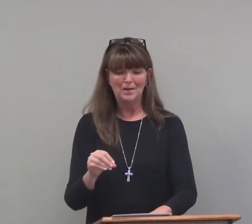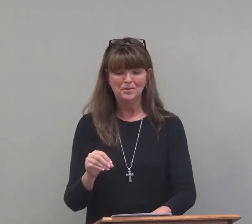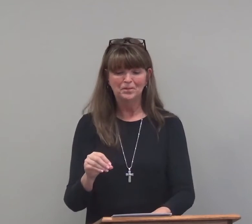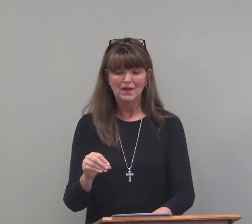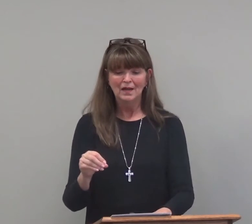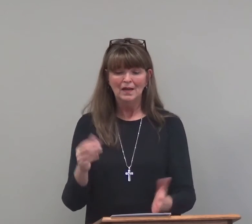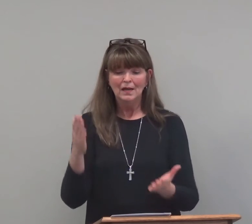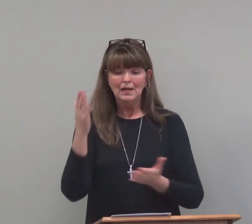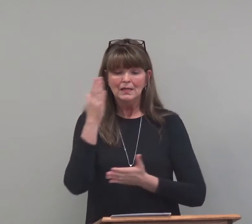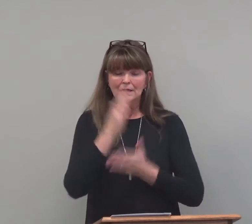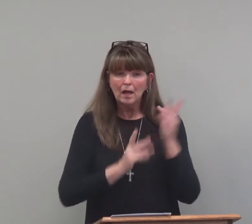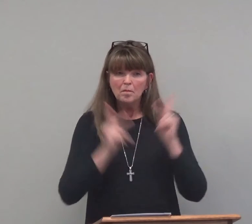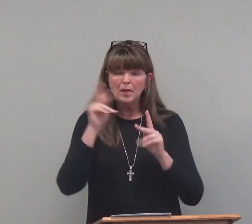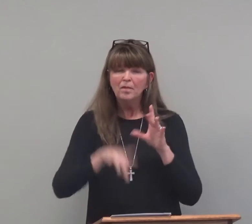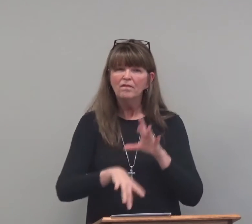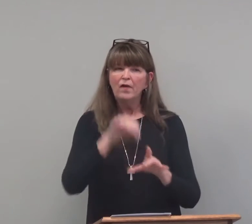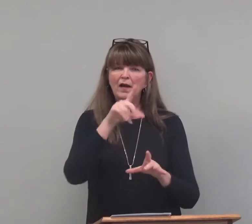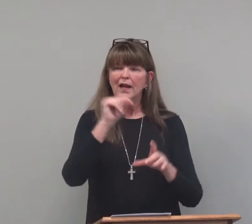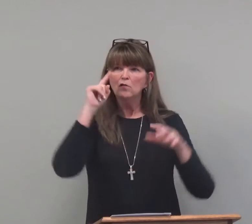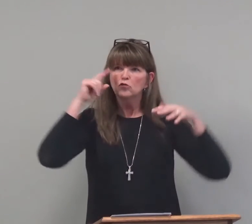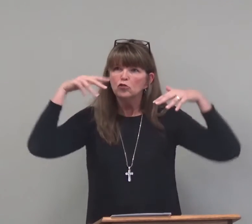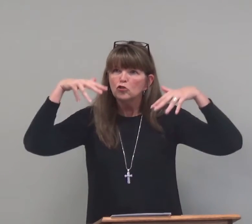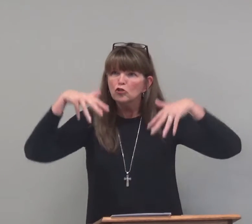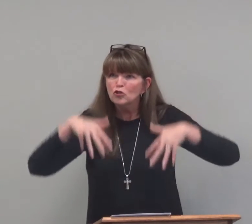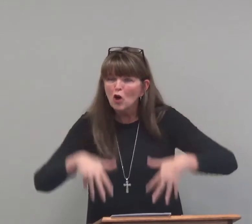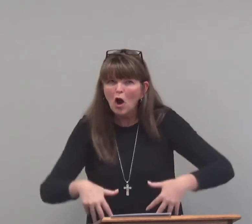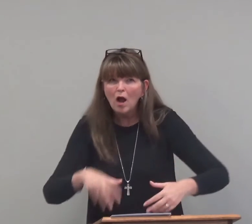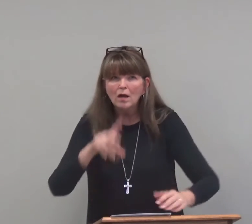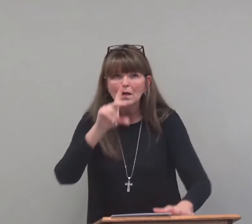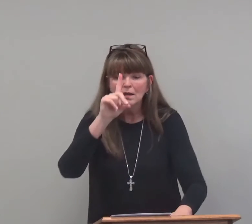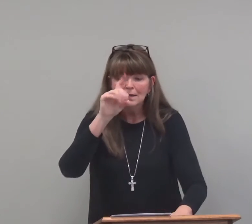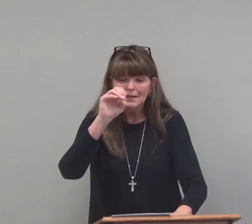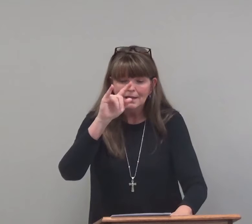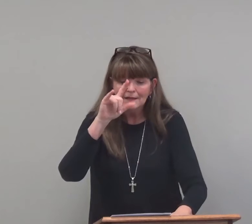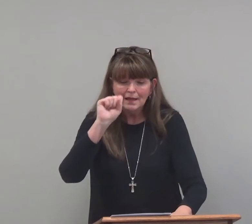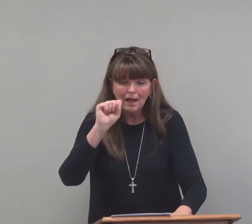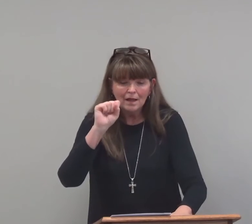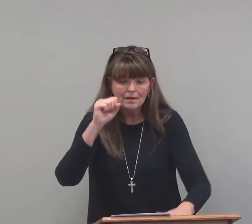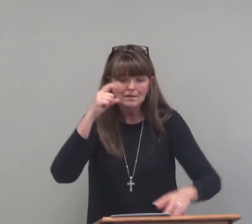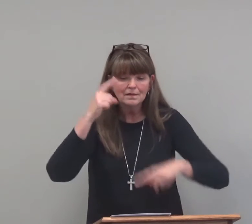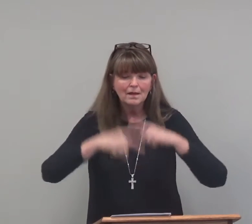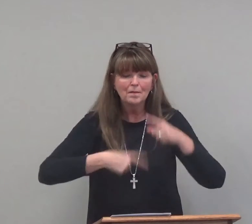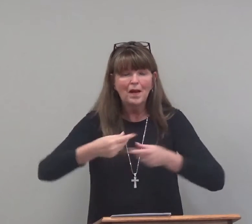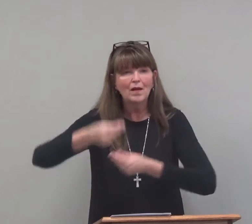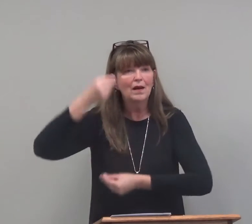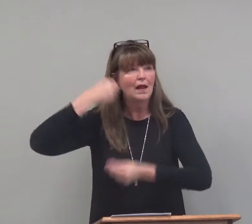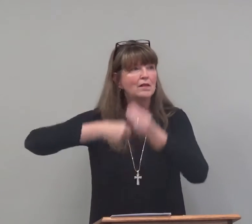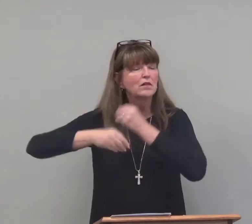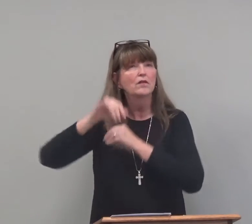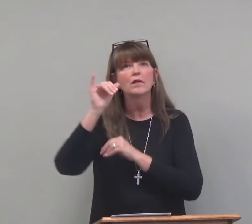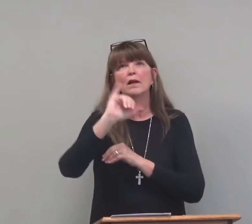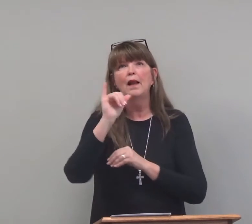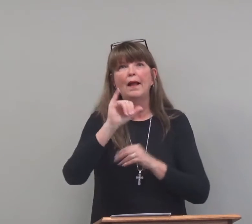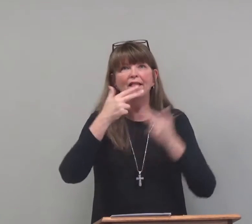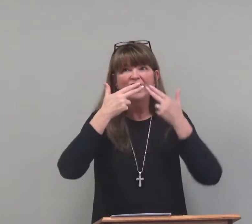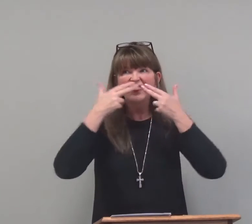it gives them such a sense of belonging to find their roots. And there can be shocking details that have